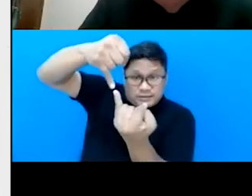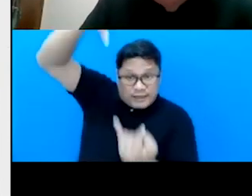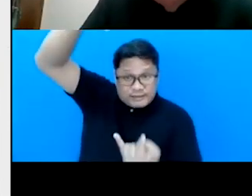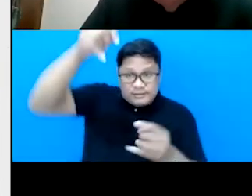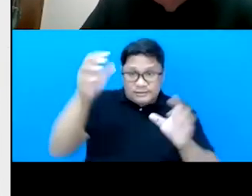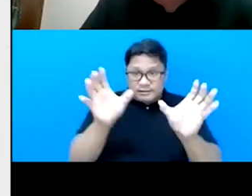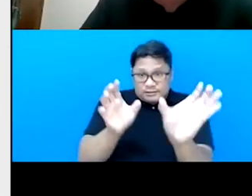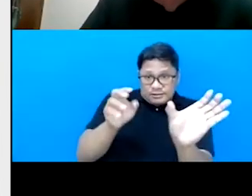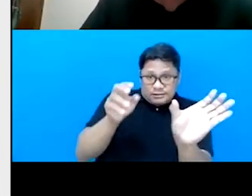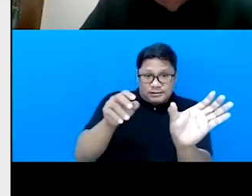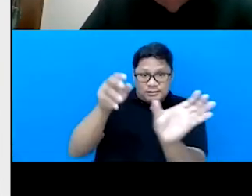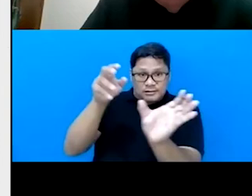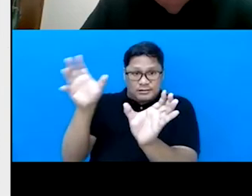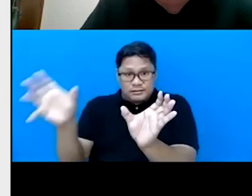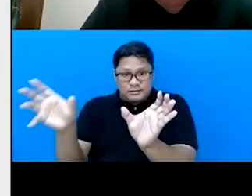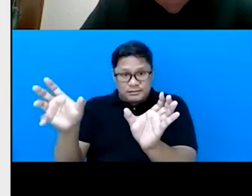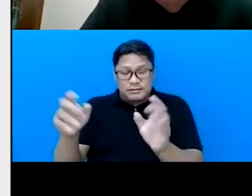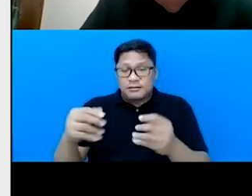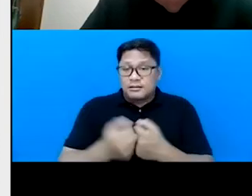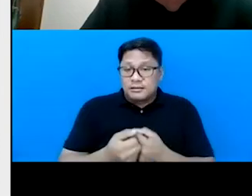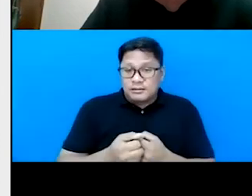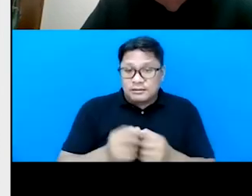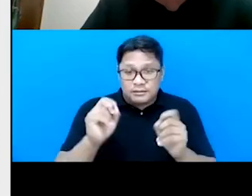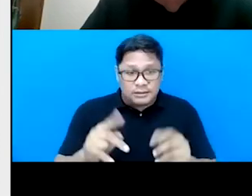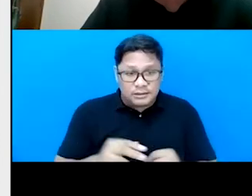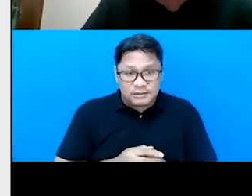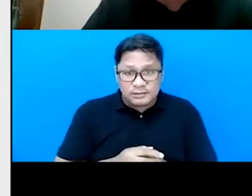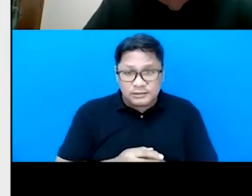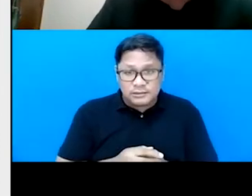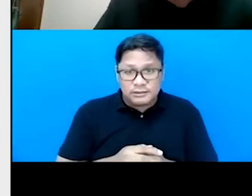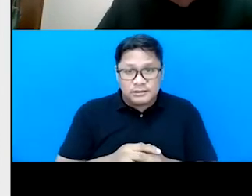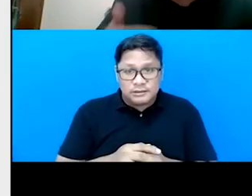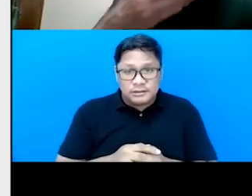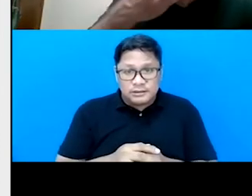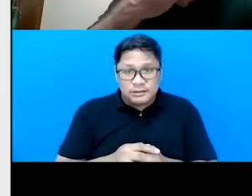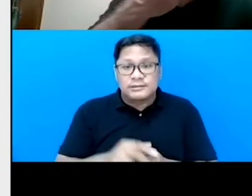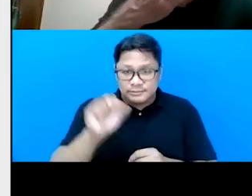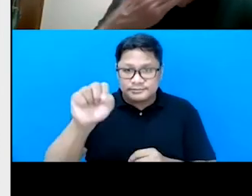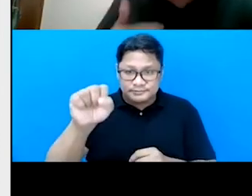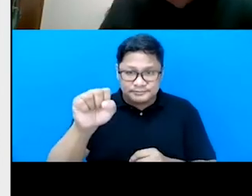between relationship and what. And then you have subject and predicate.